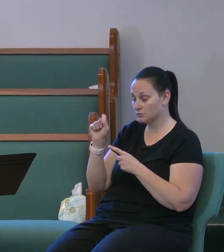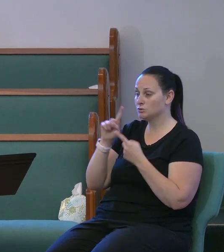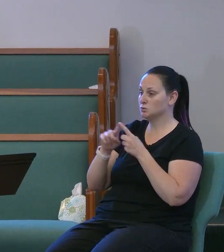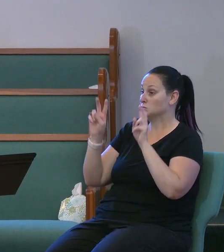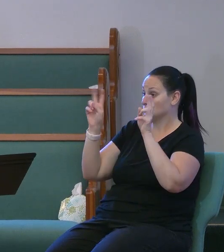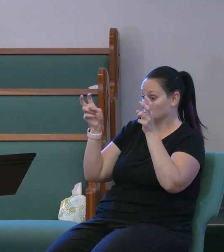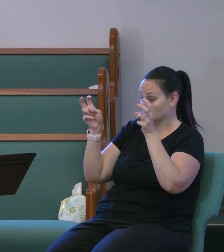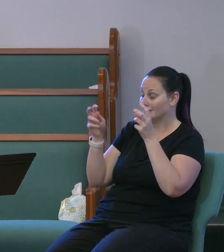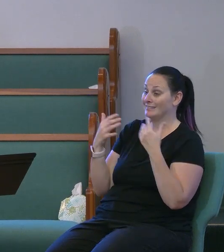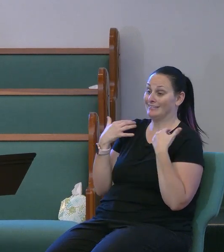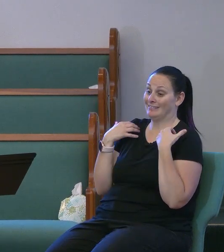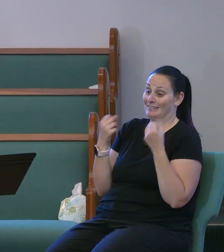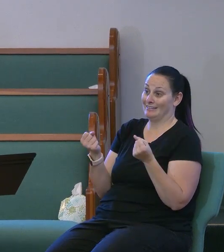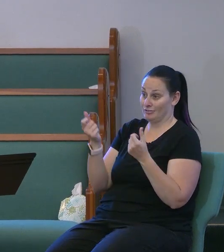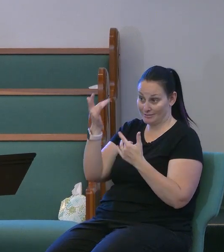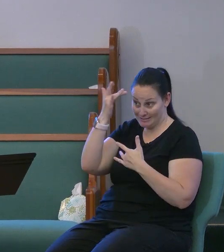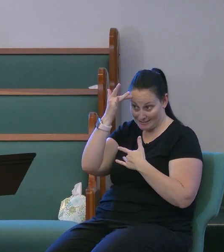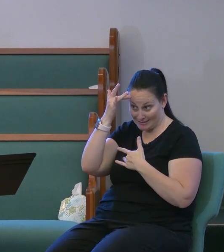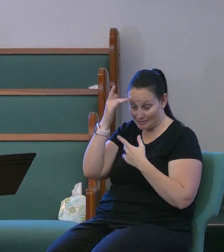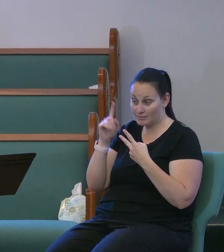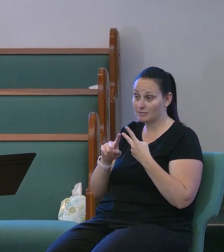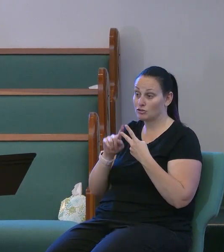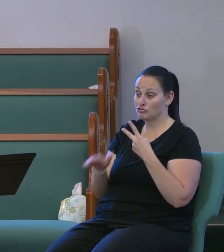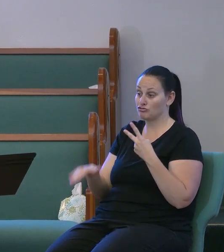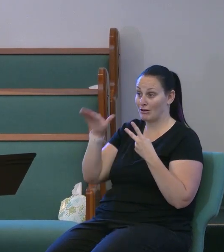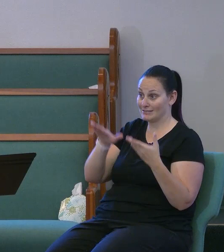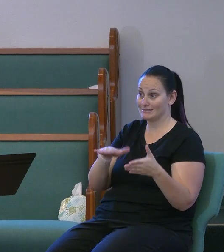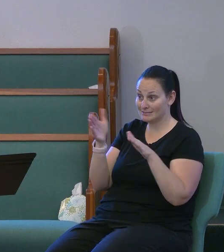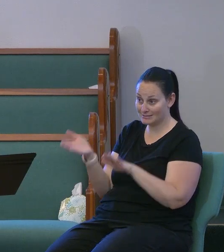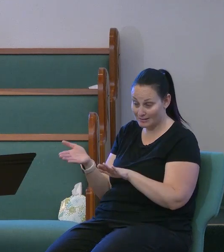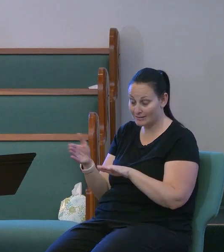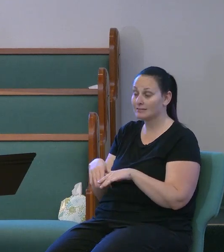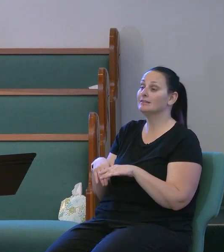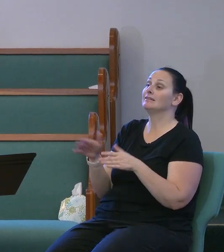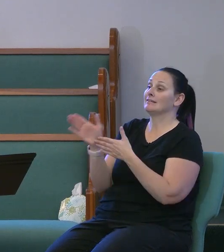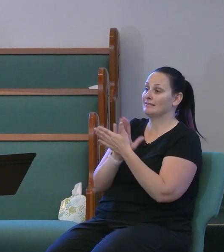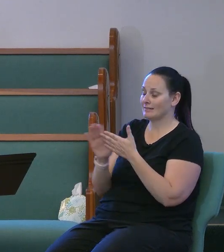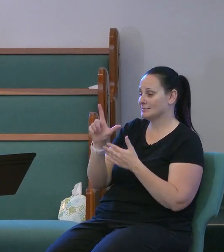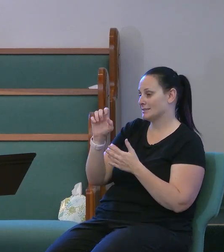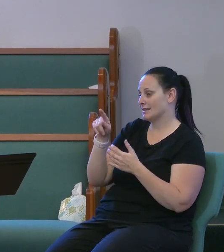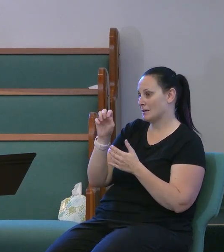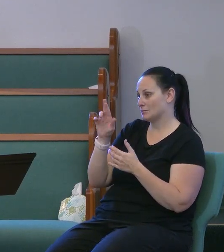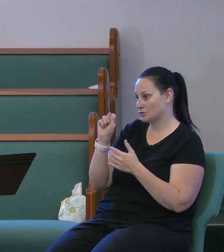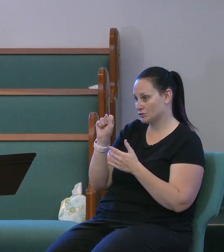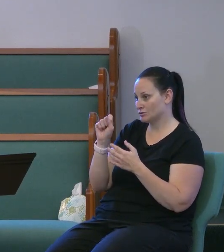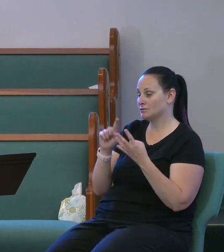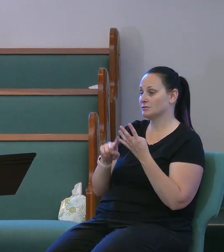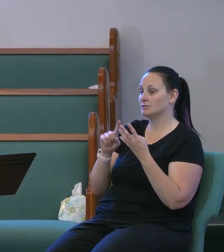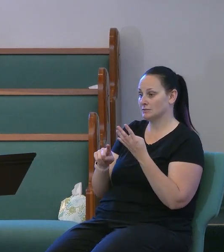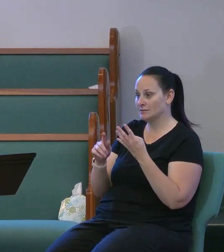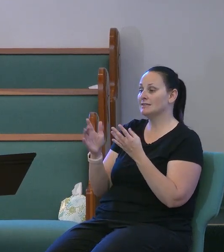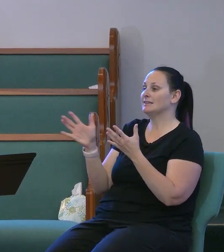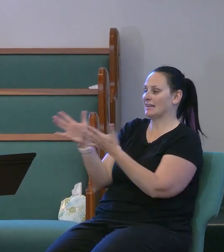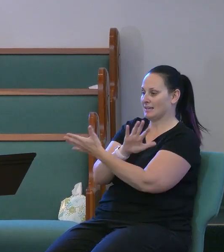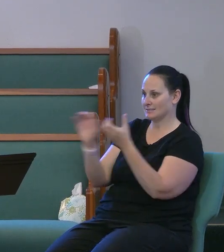quote, heal the sick, raise the dead, cleanse lepers, and cast out demons.